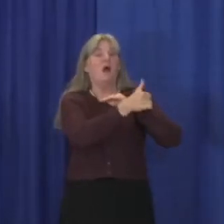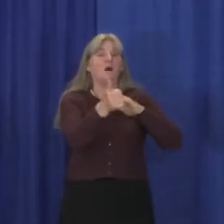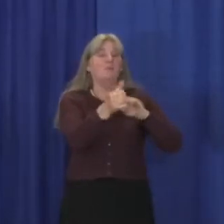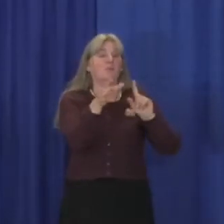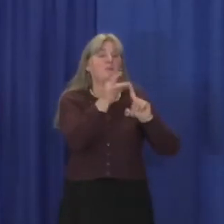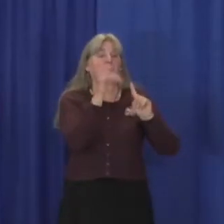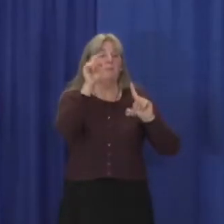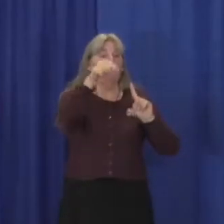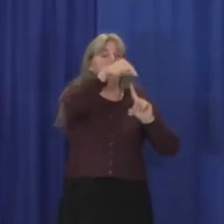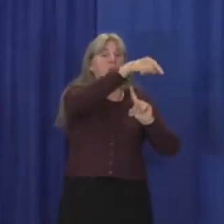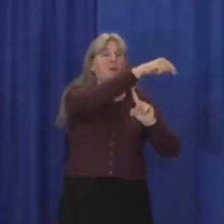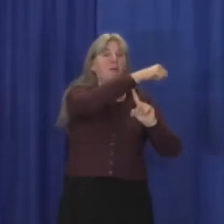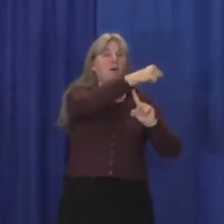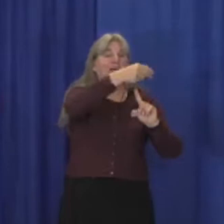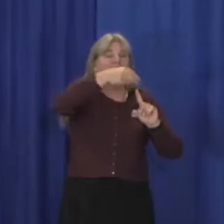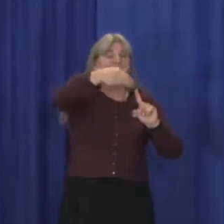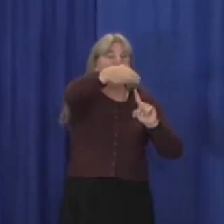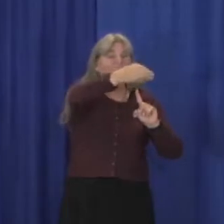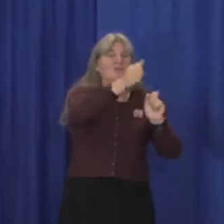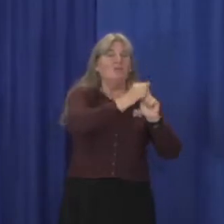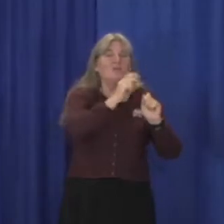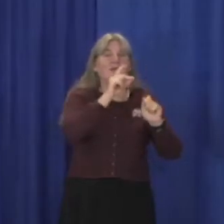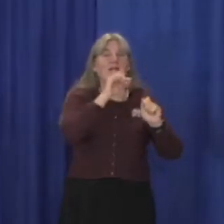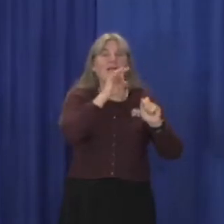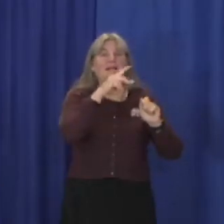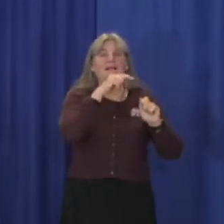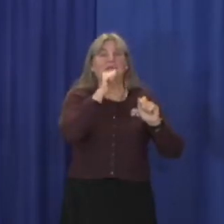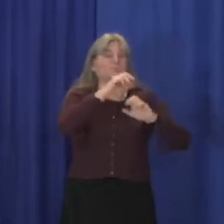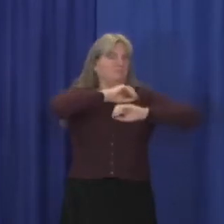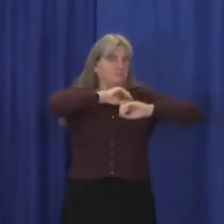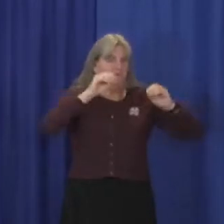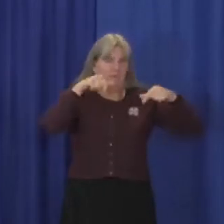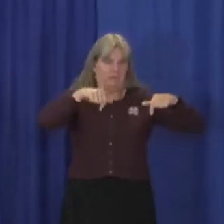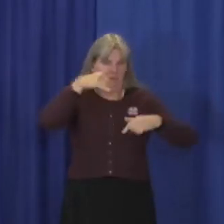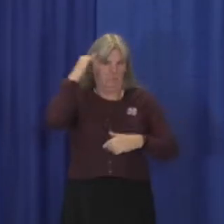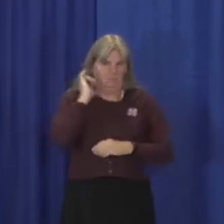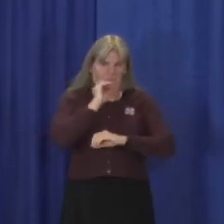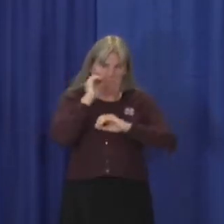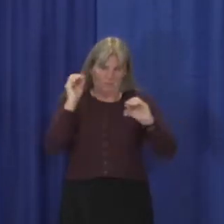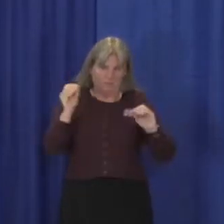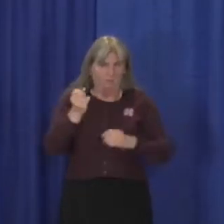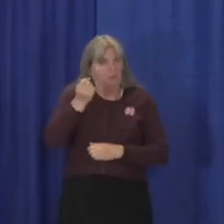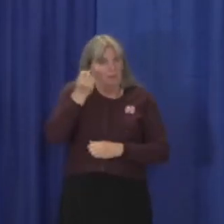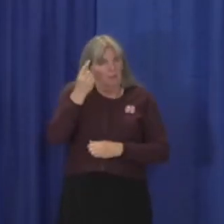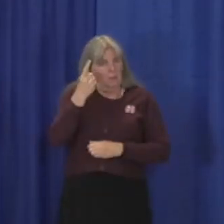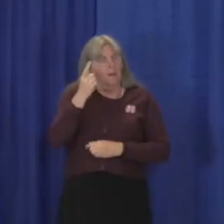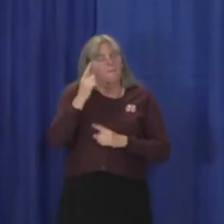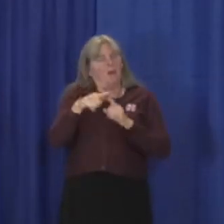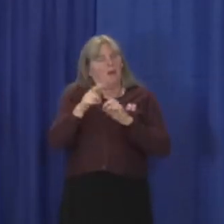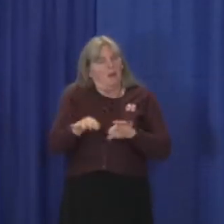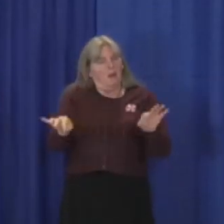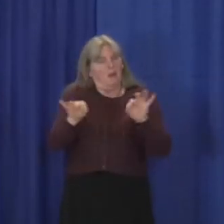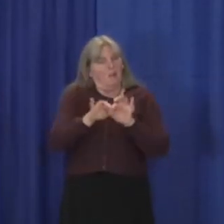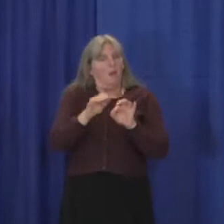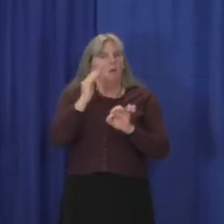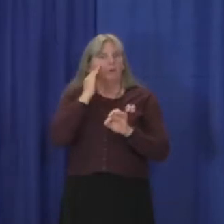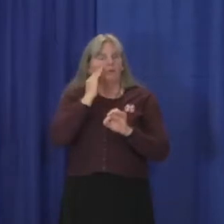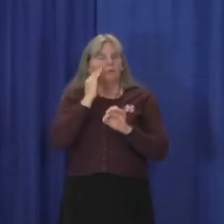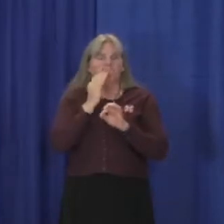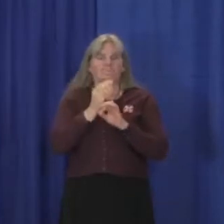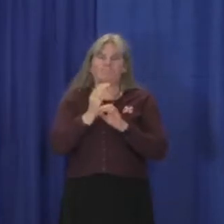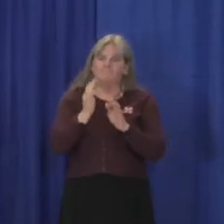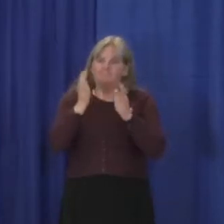in the territory with this variant. However, we know we must, of course, remain